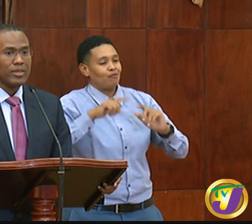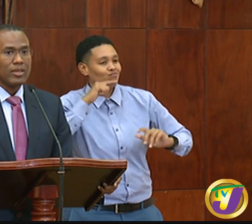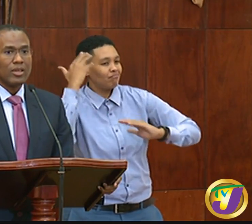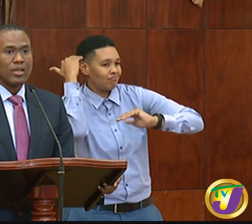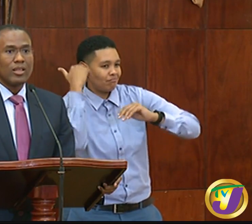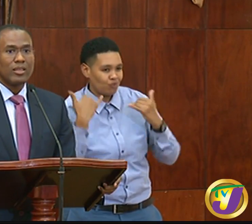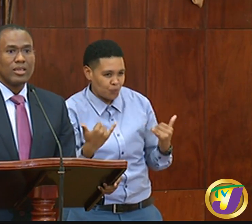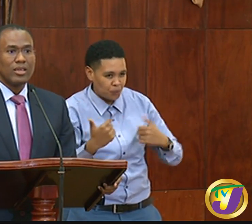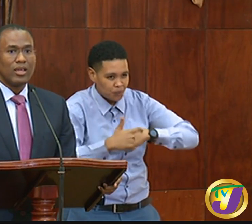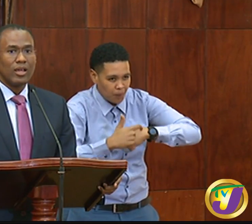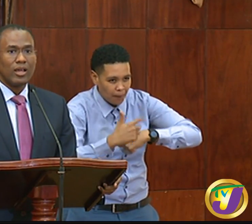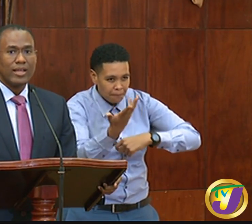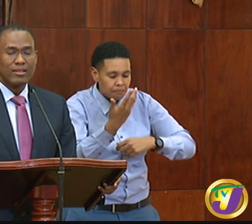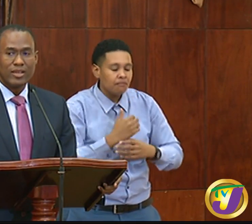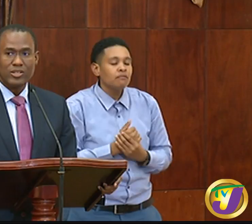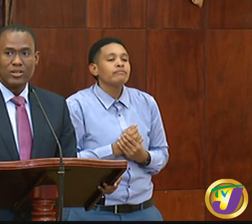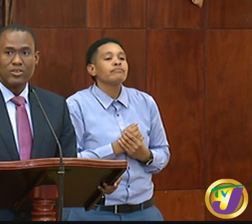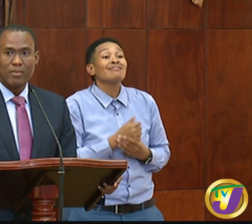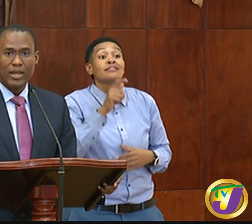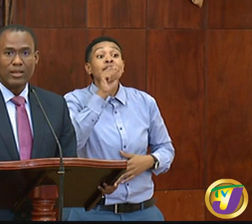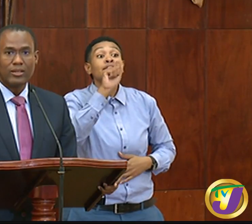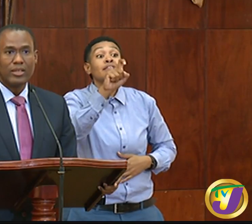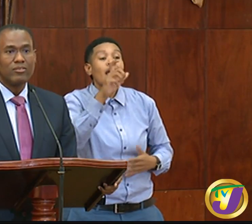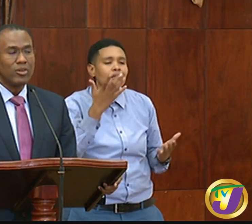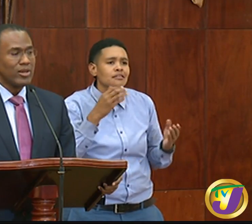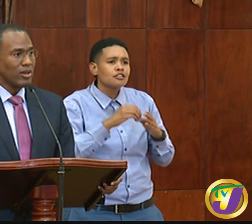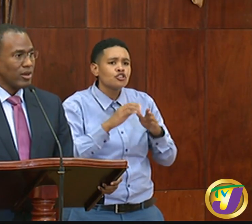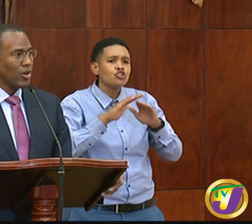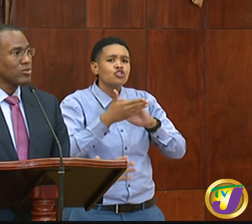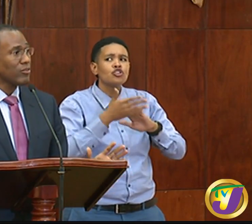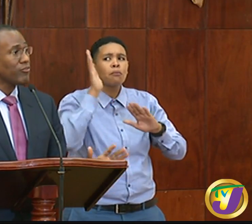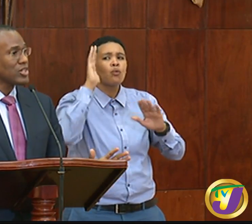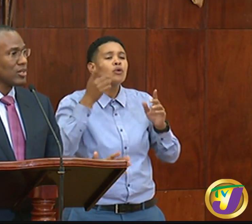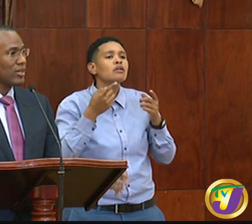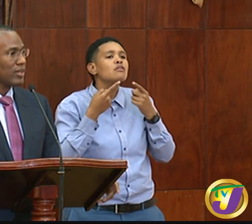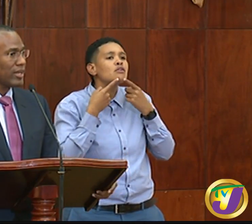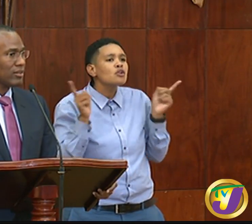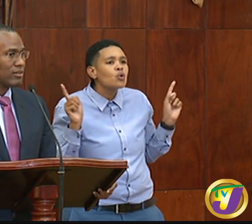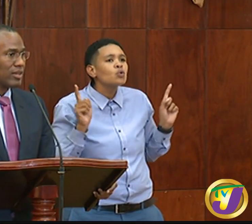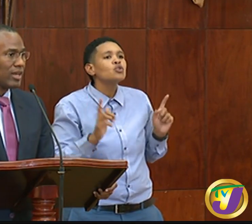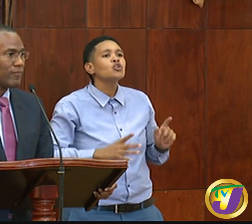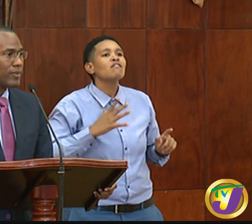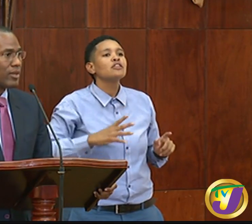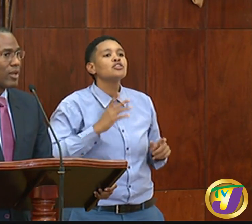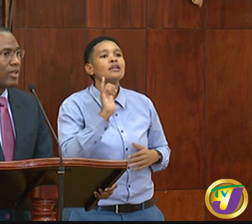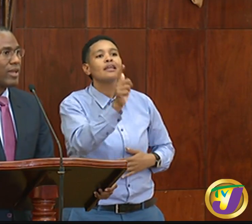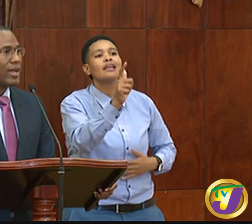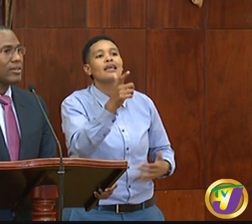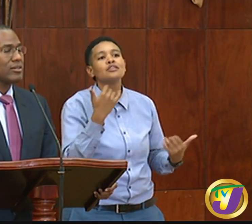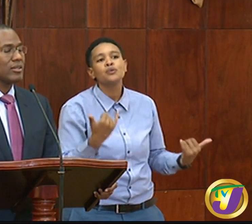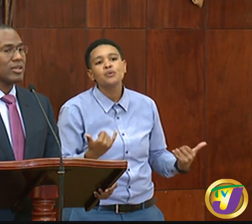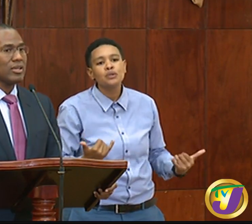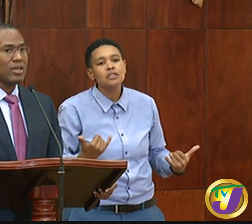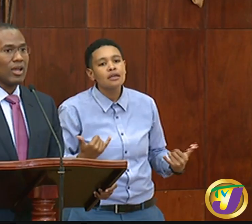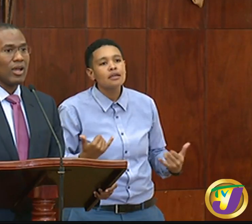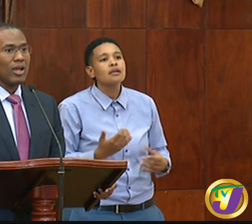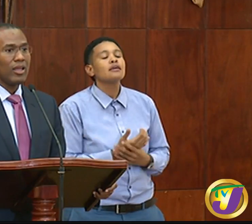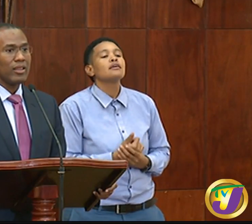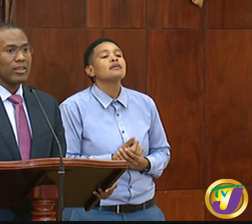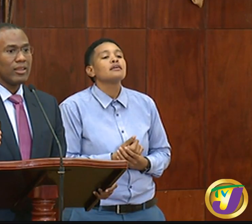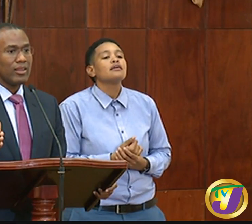time. The Taxation Jamaica is going to announce officially later today that